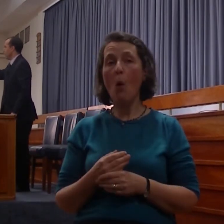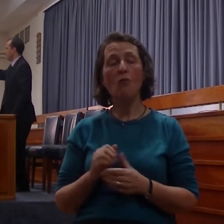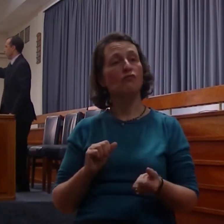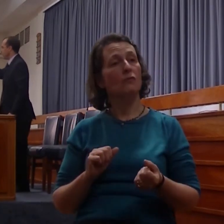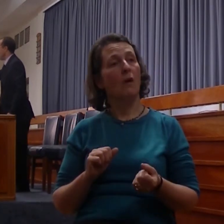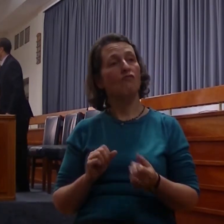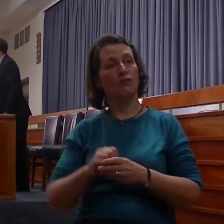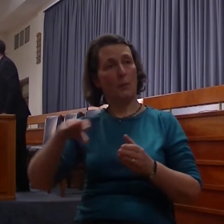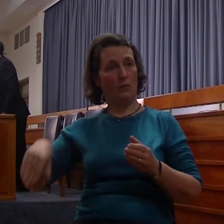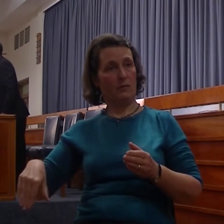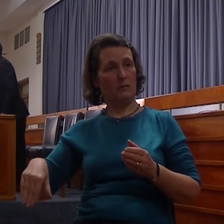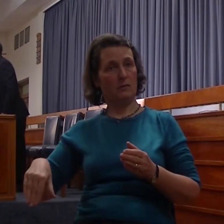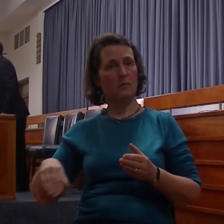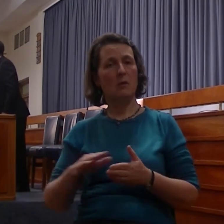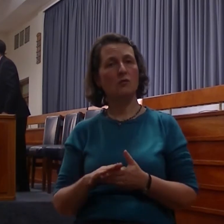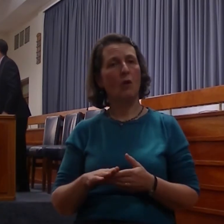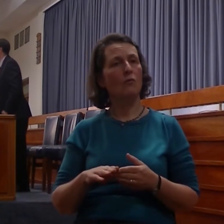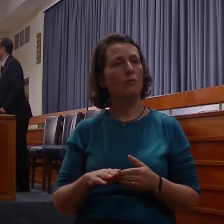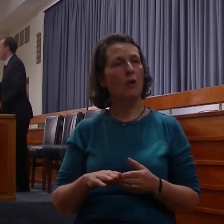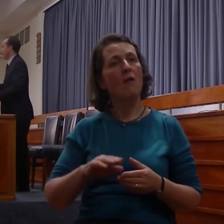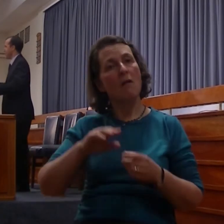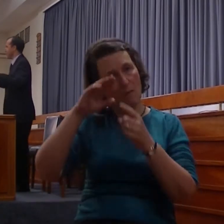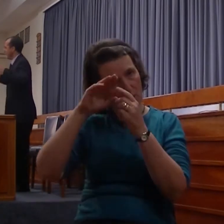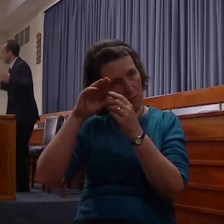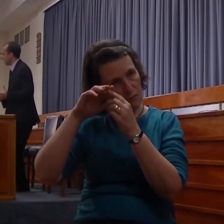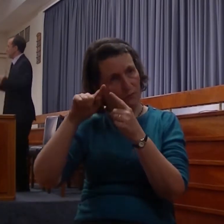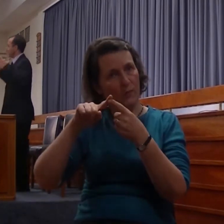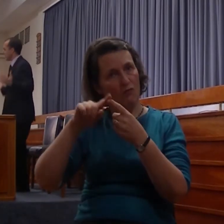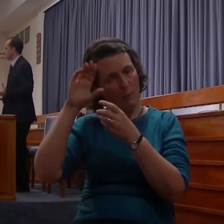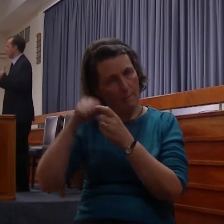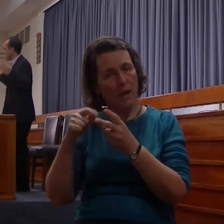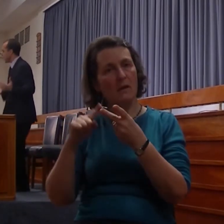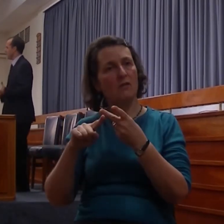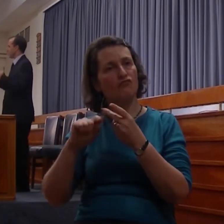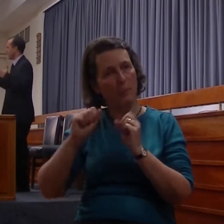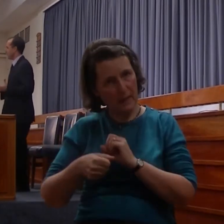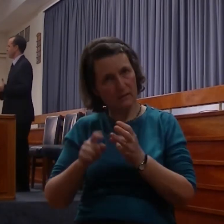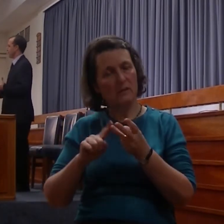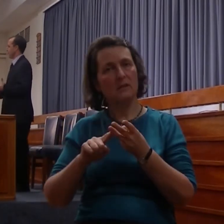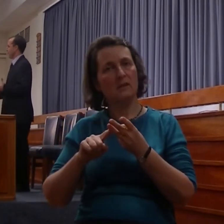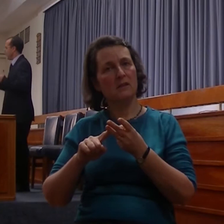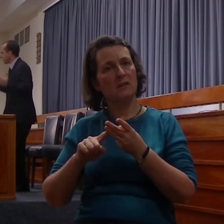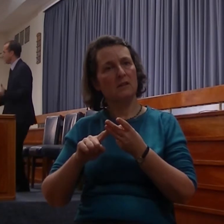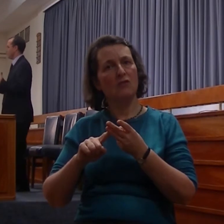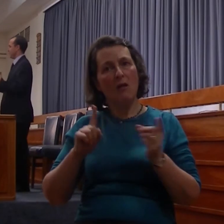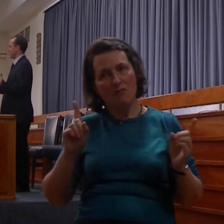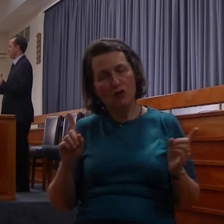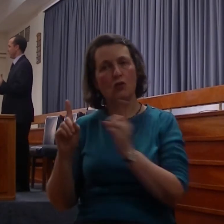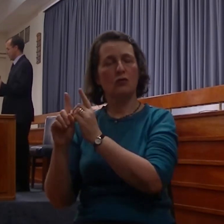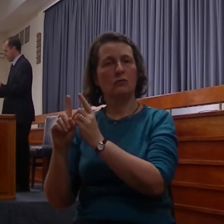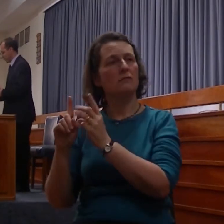removed. That's the condition. So remember, repent, repeat the things you used to do